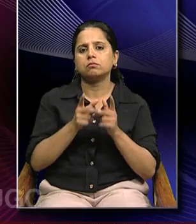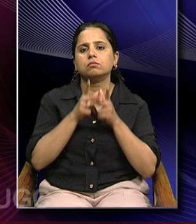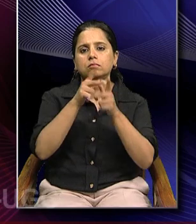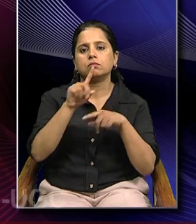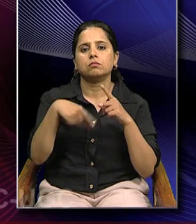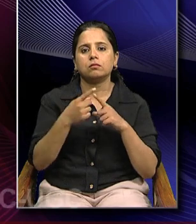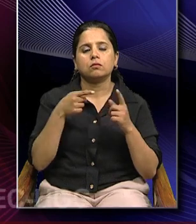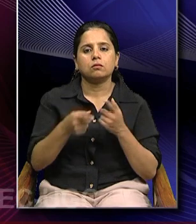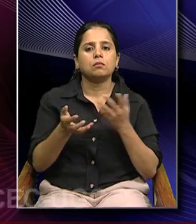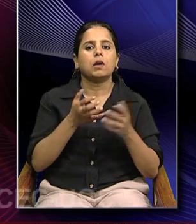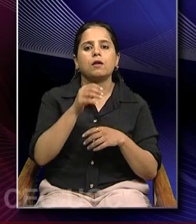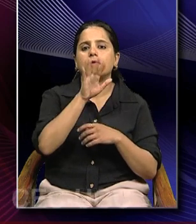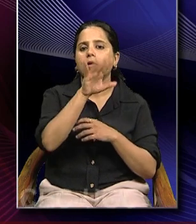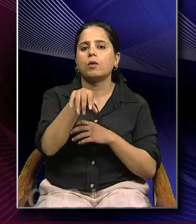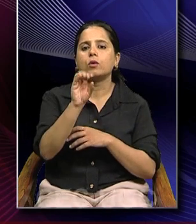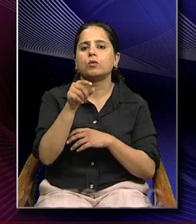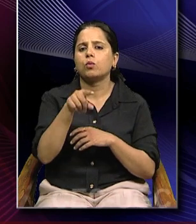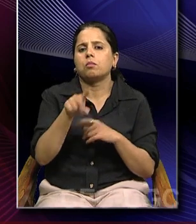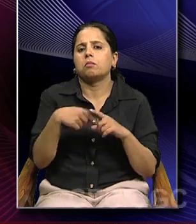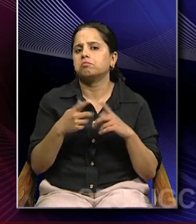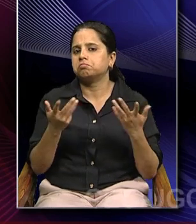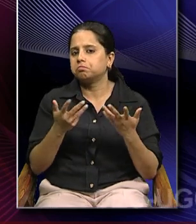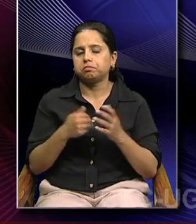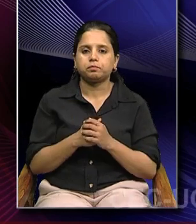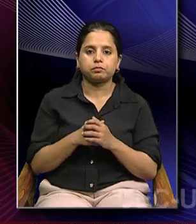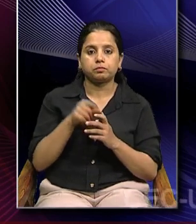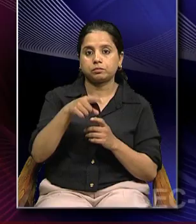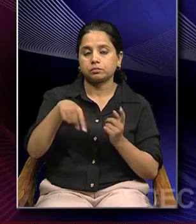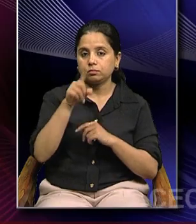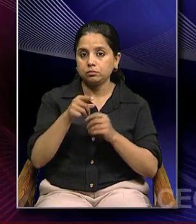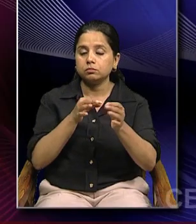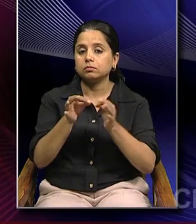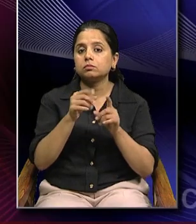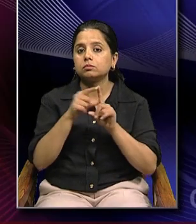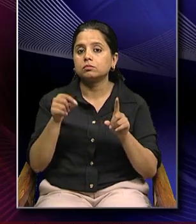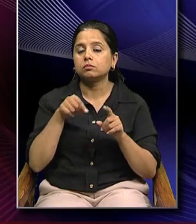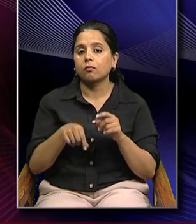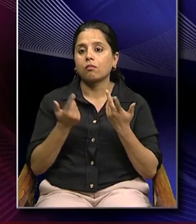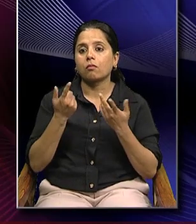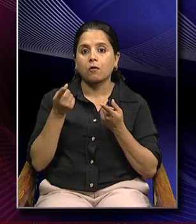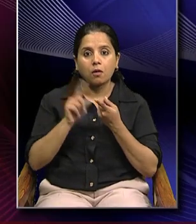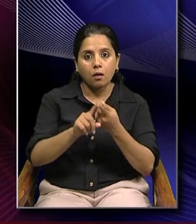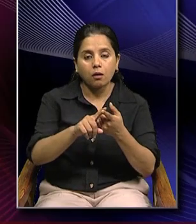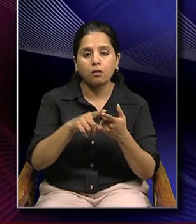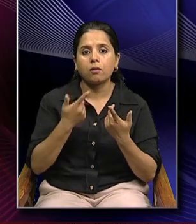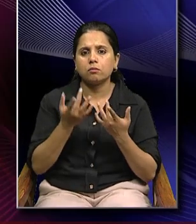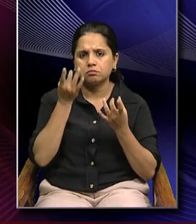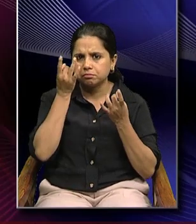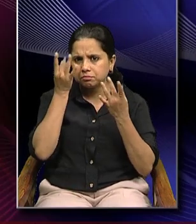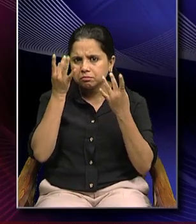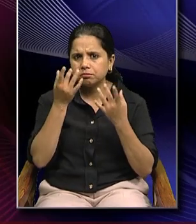what marketing 5.0 is all about, because it has to deal with the consequences of the aggressive